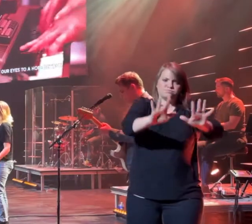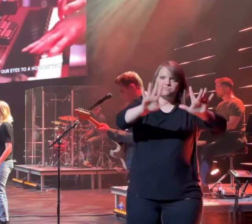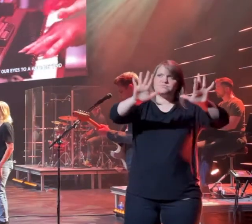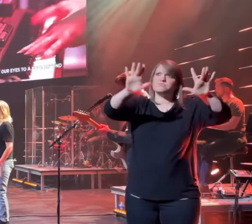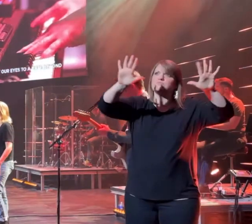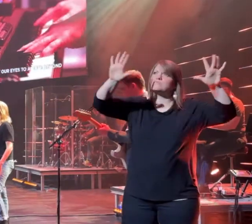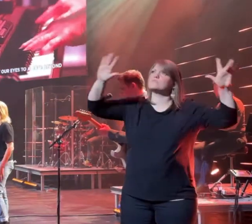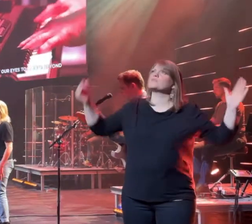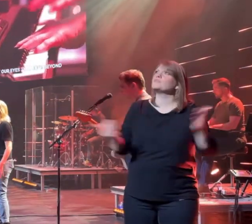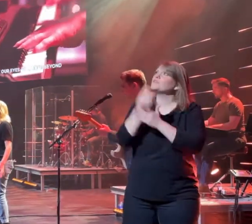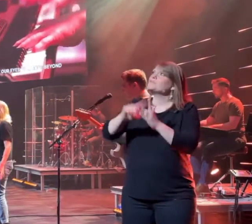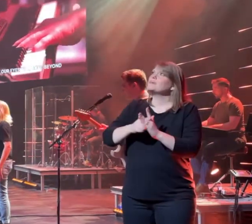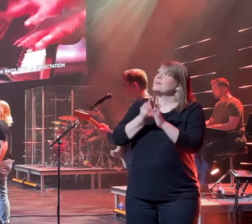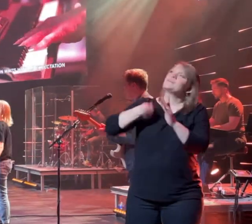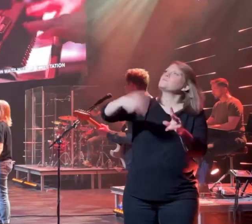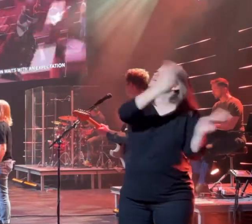hope